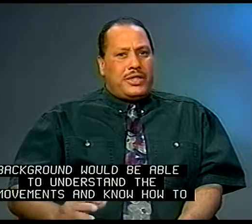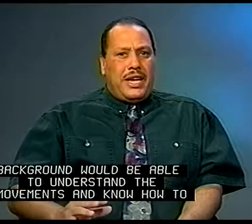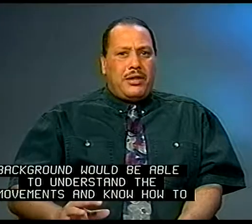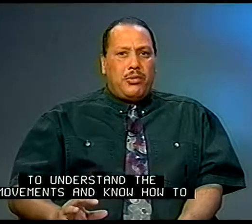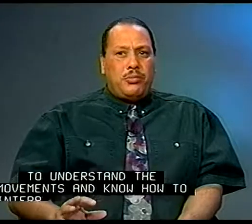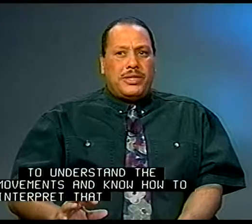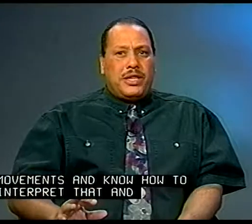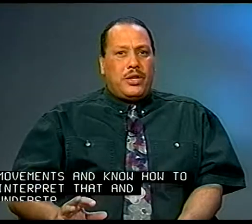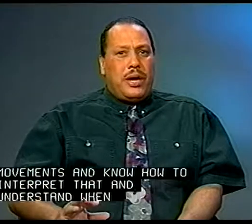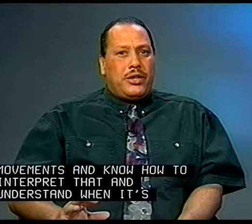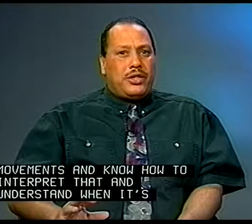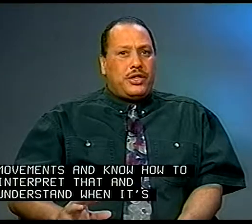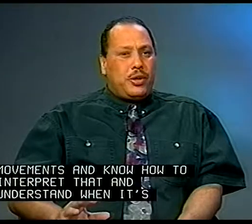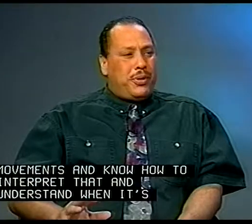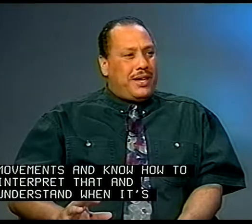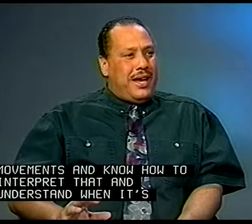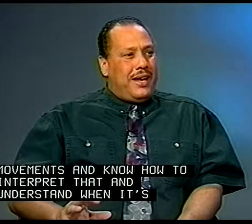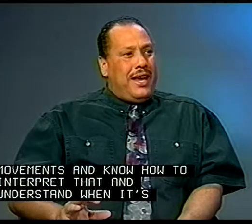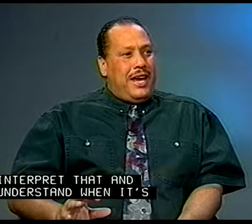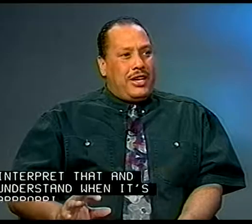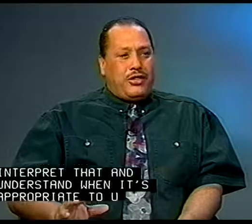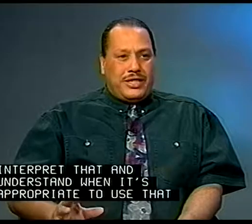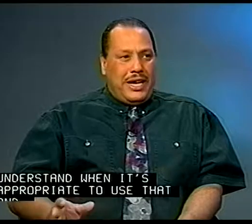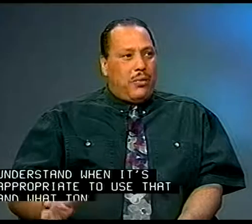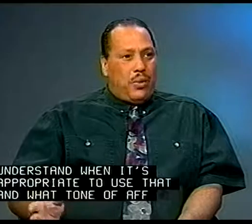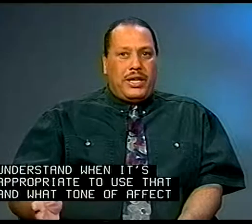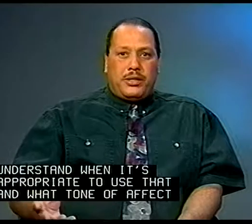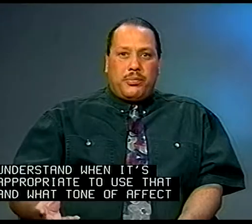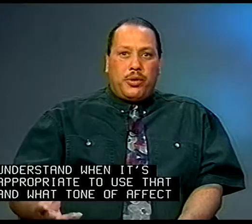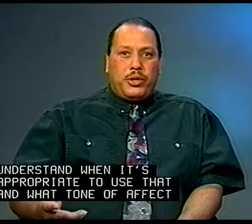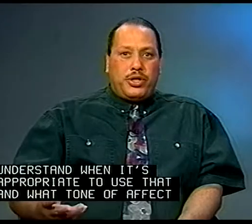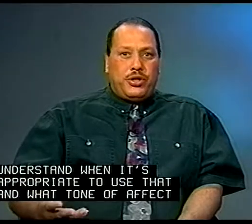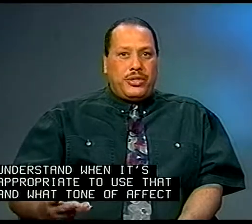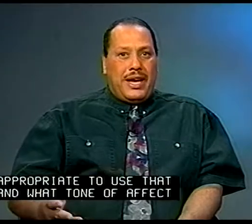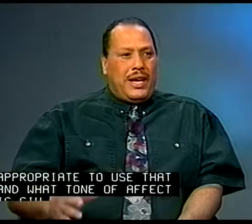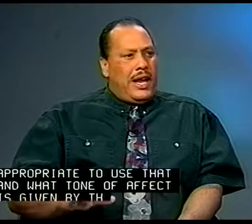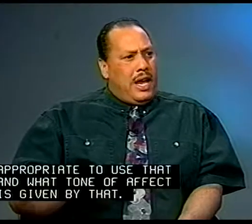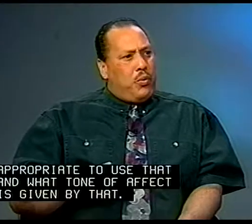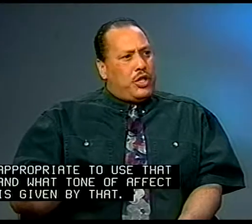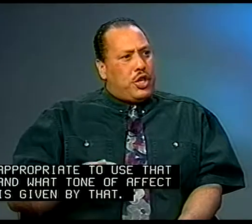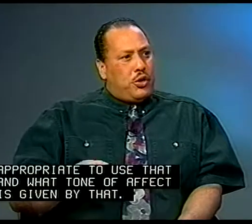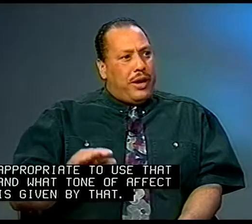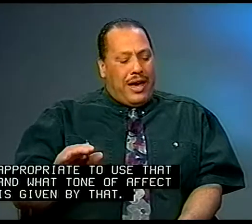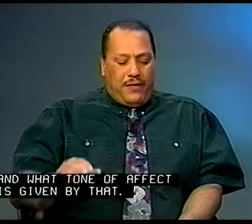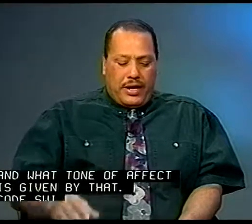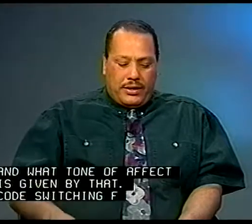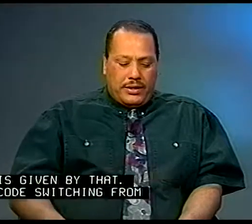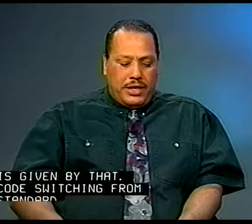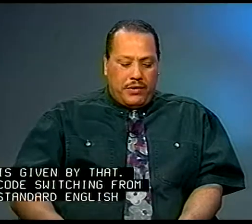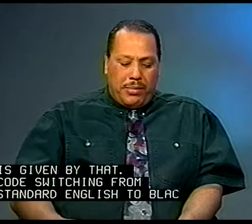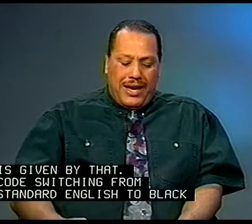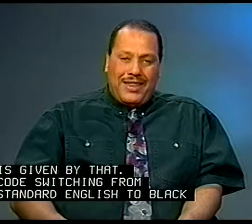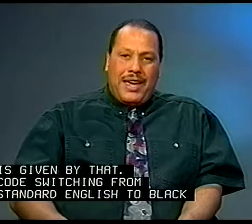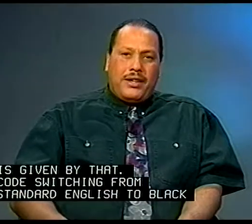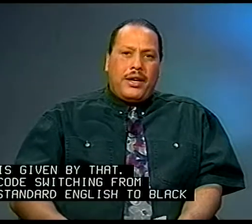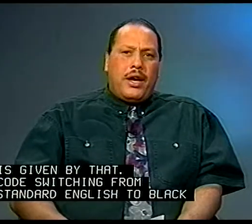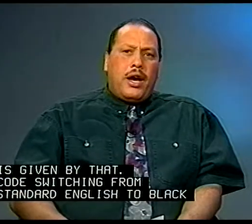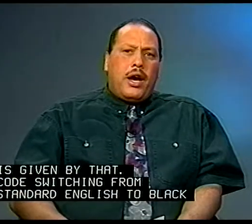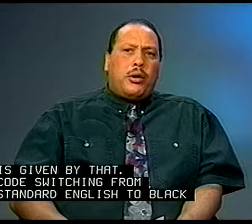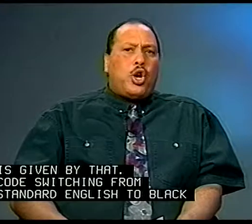understand the movements and know how to interpret that and understand when it's appropriate to use that and what tone or affect is given by that.